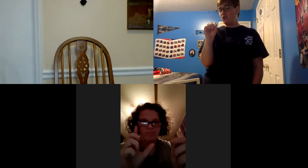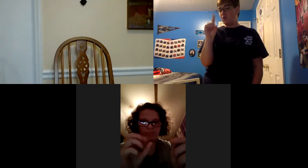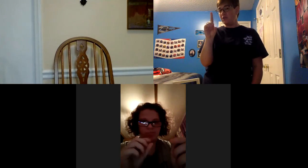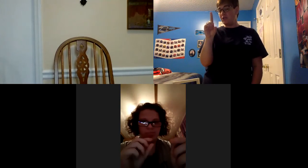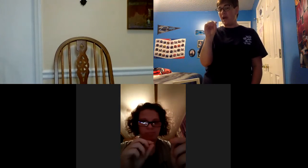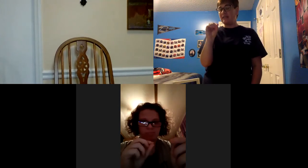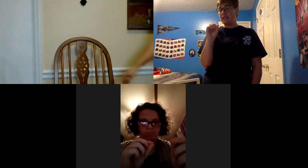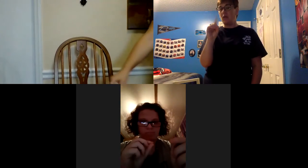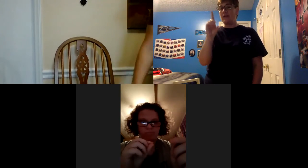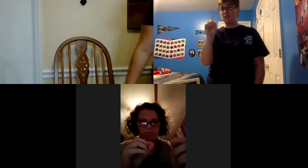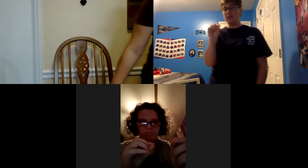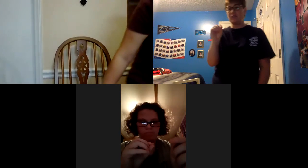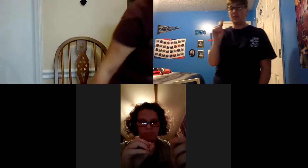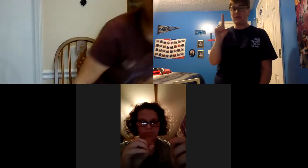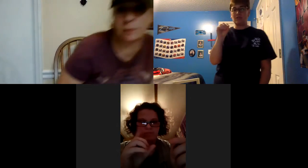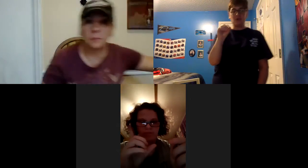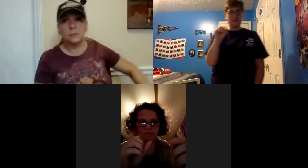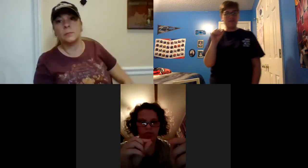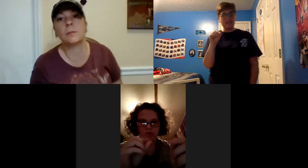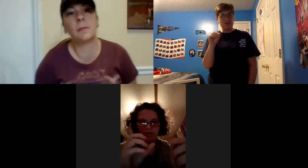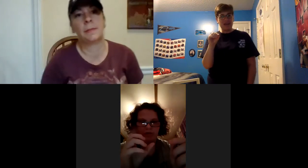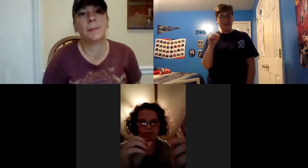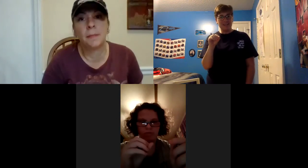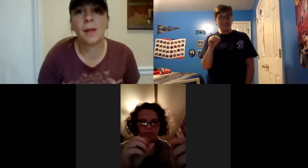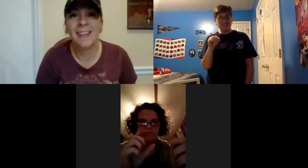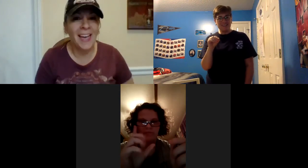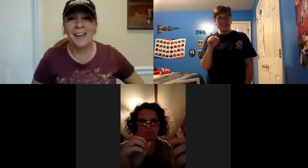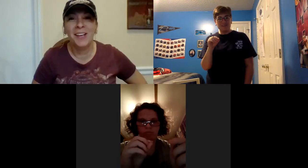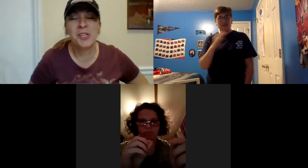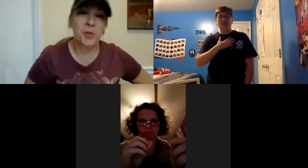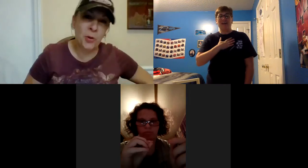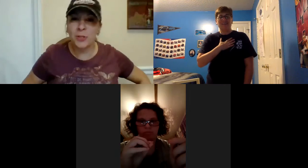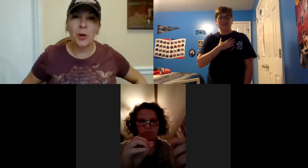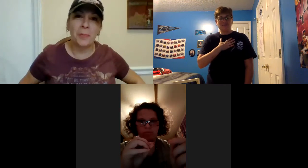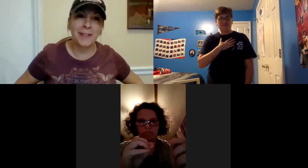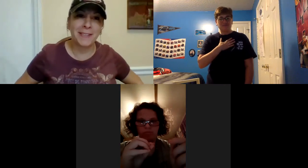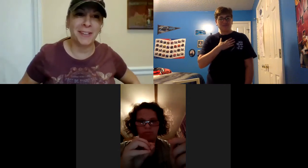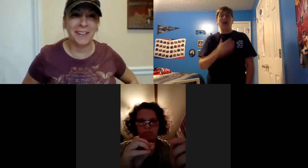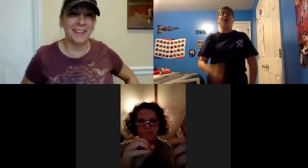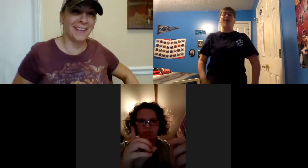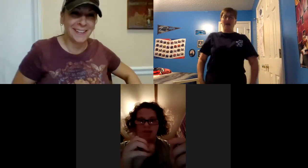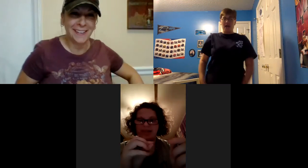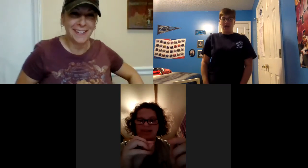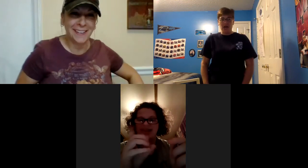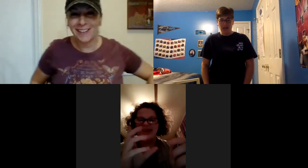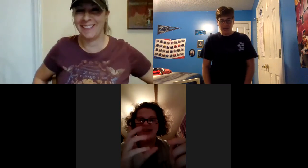because you're asking a question. So it's do. Is everything okay? Yeah, she's going for the strawberries.